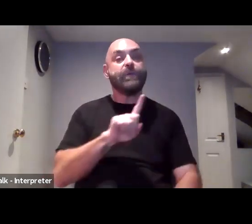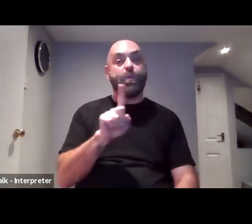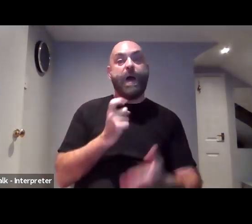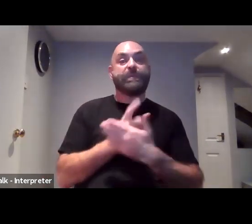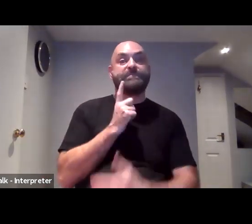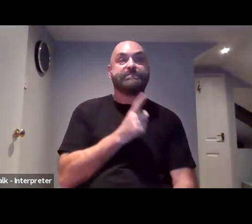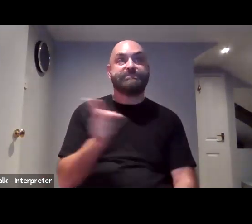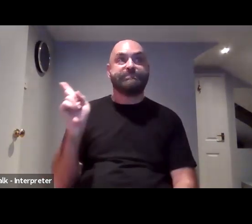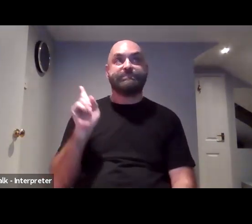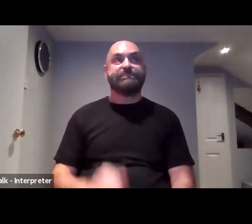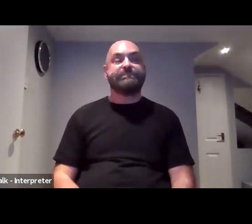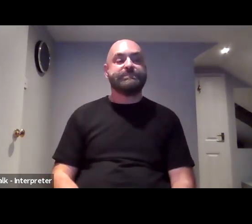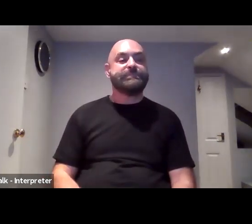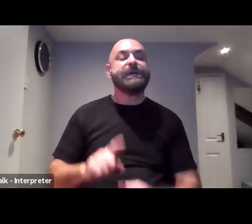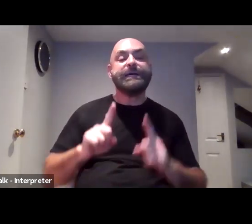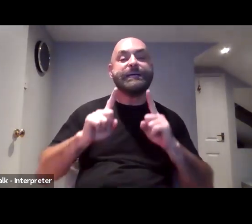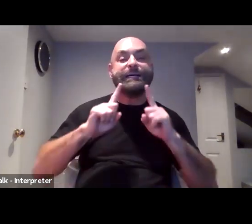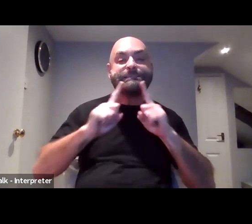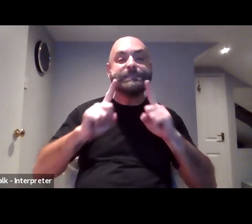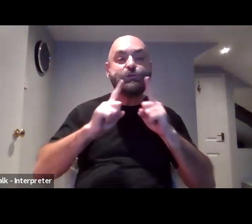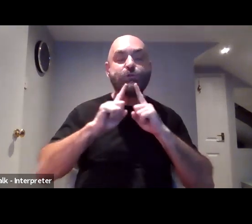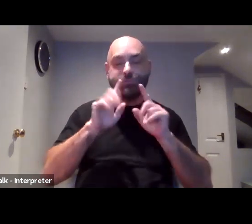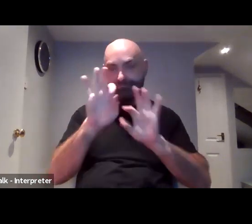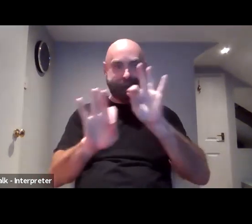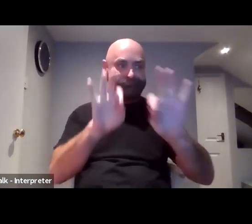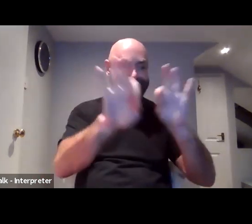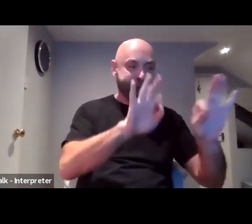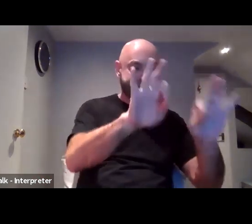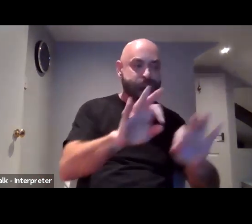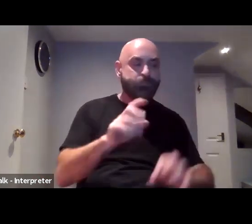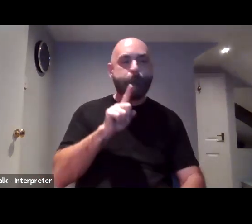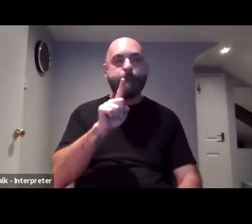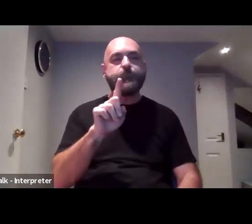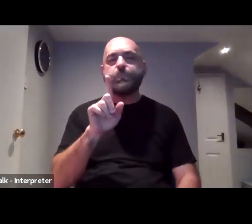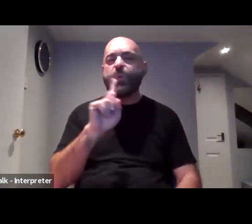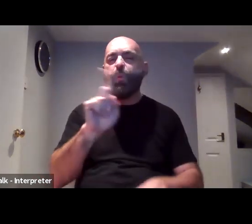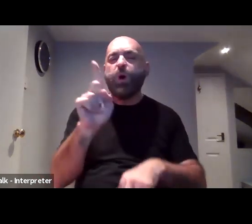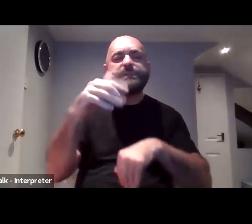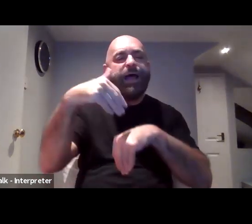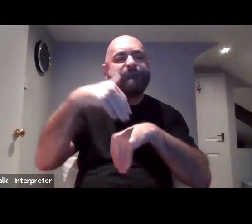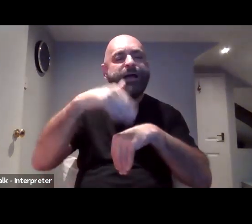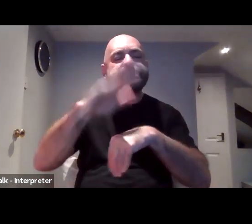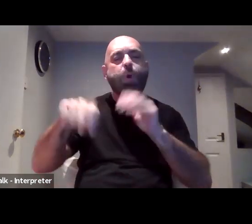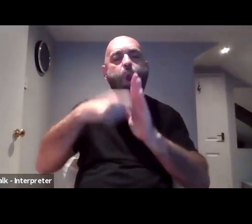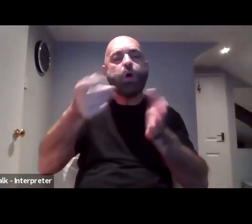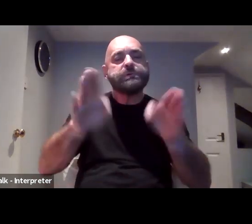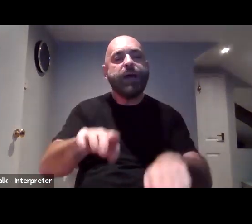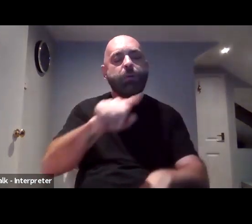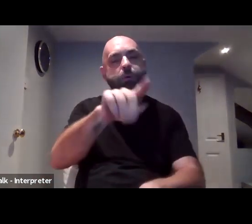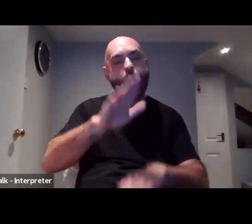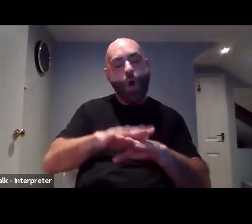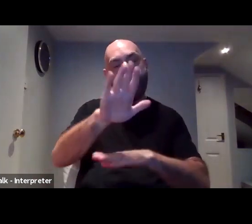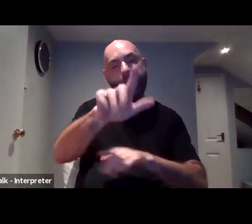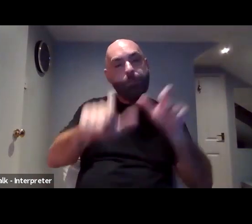happened? Teachers were surveyed as to the effect of lockdown on